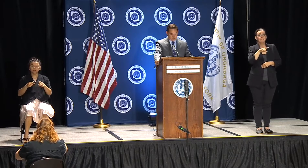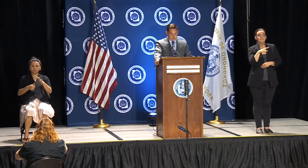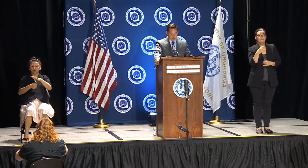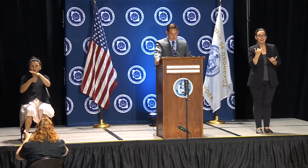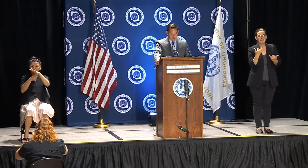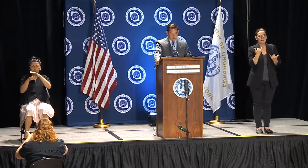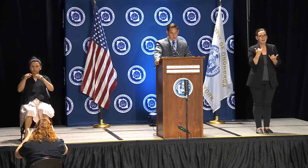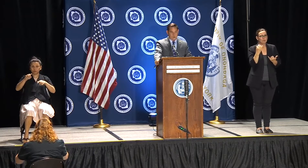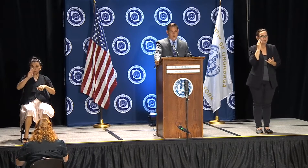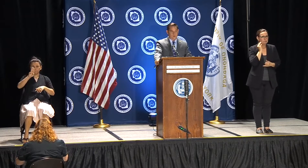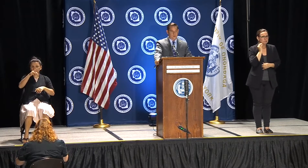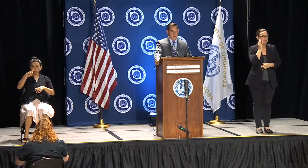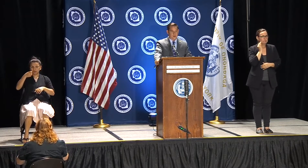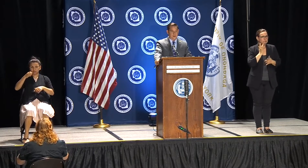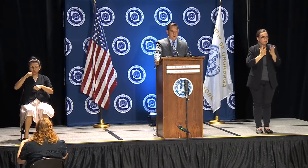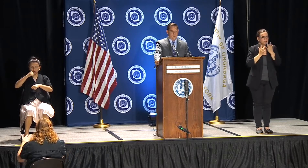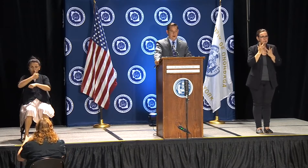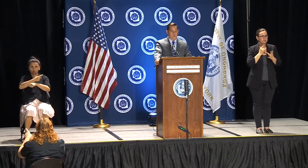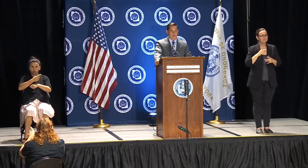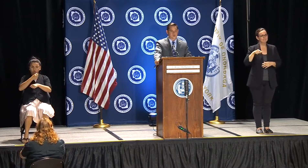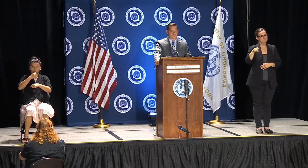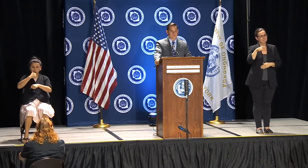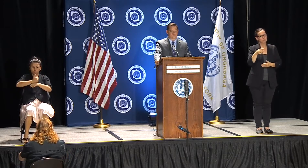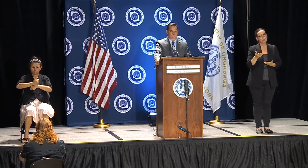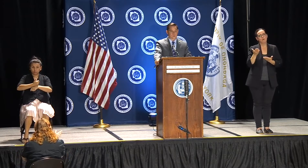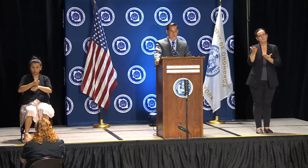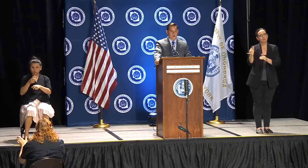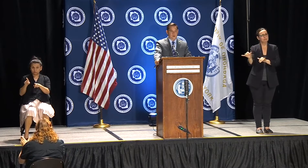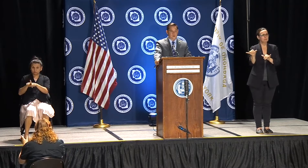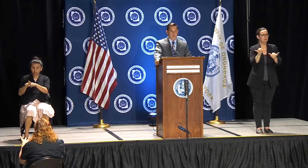So this is a tool that will help us